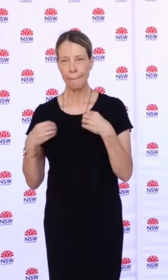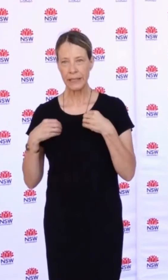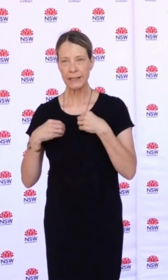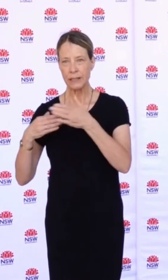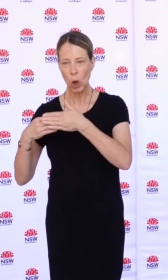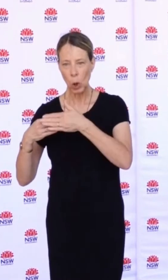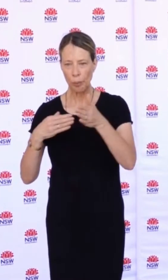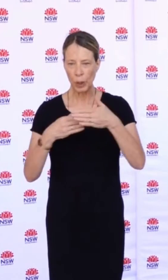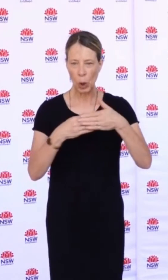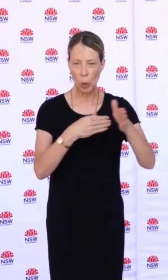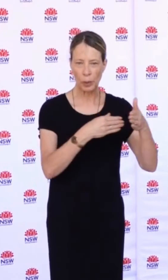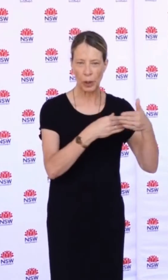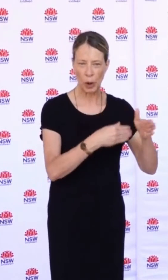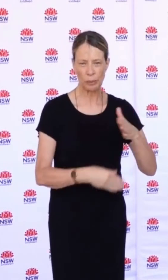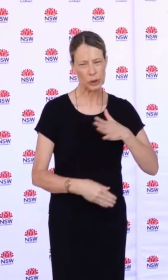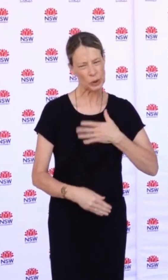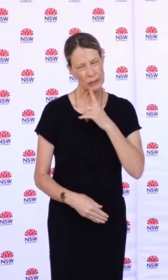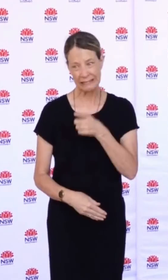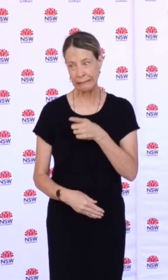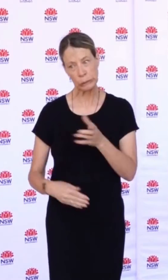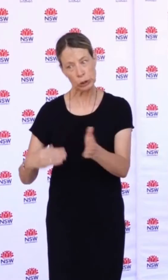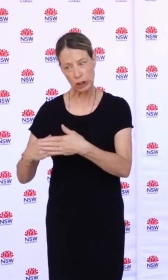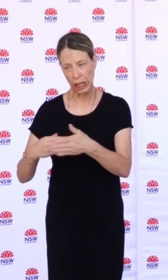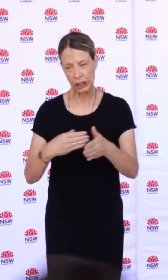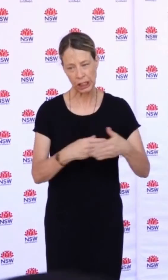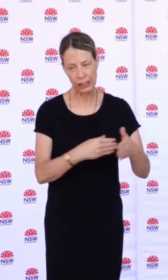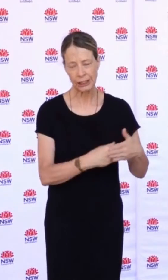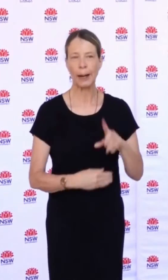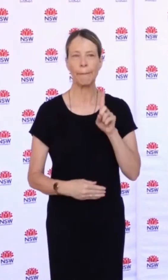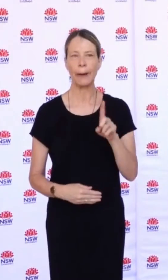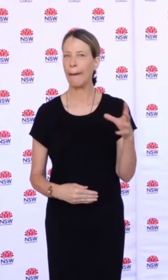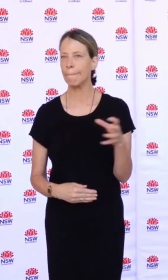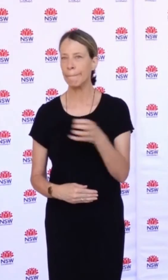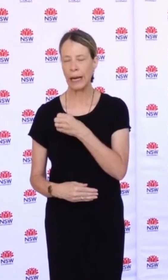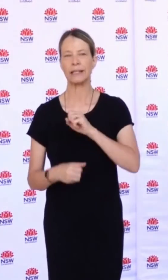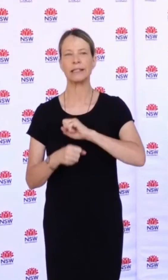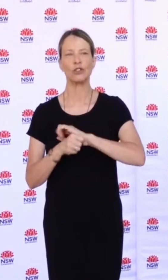stay open, but they must stay open in a COVID-safe way. Thank you.